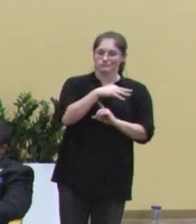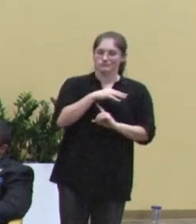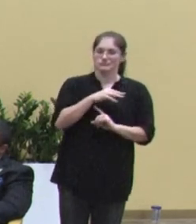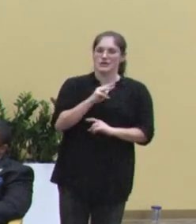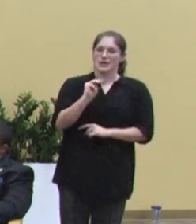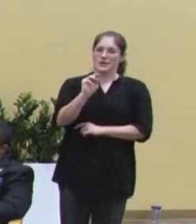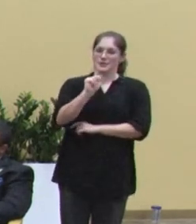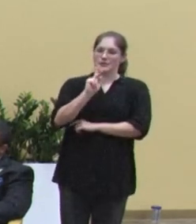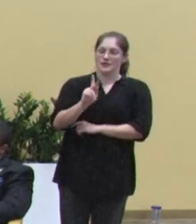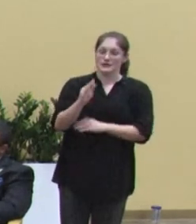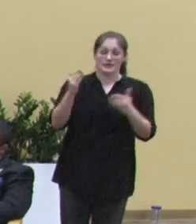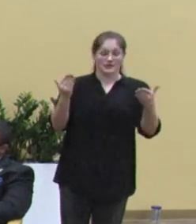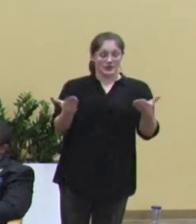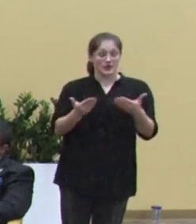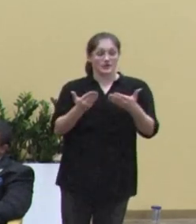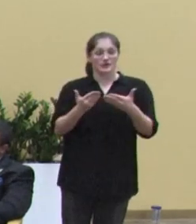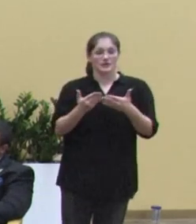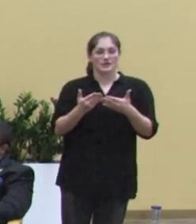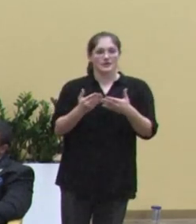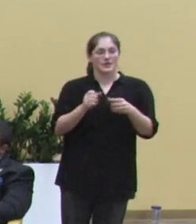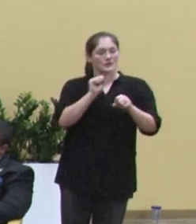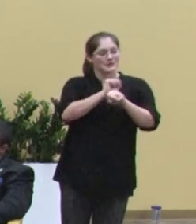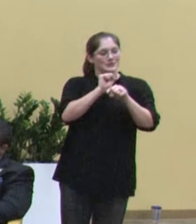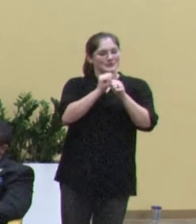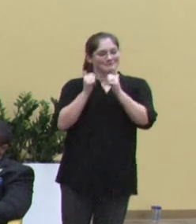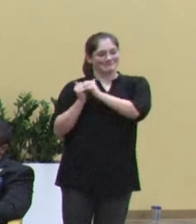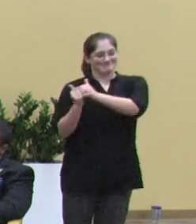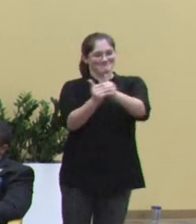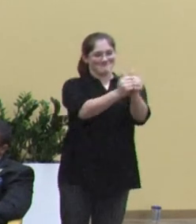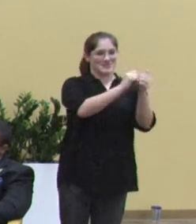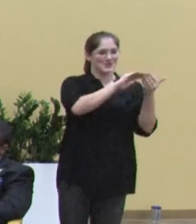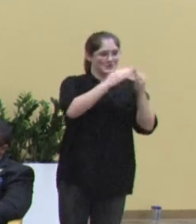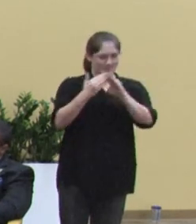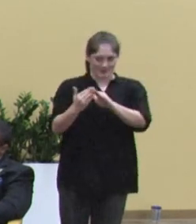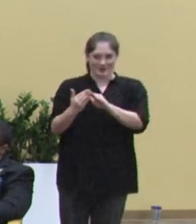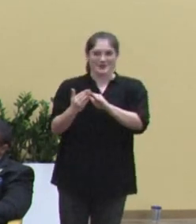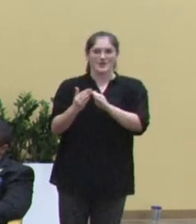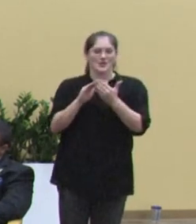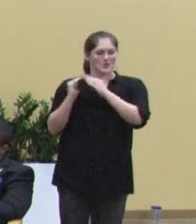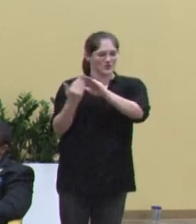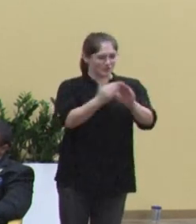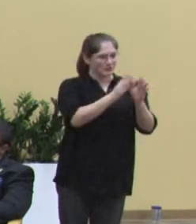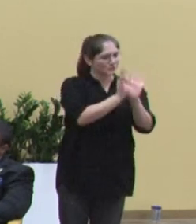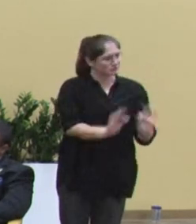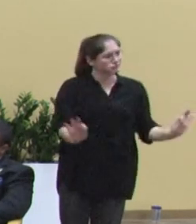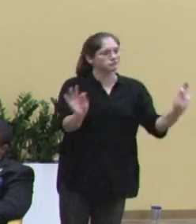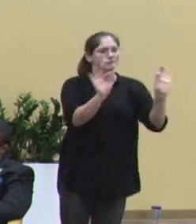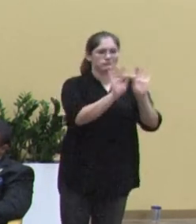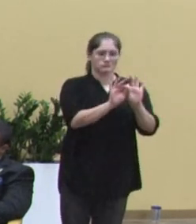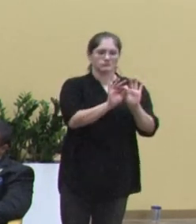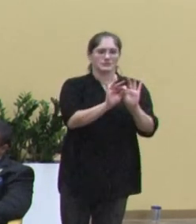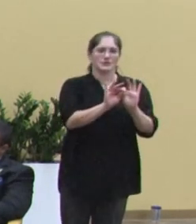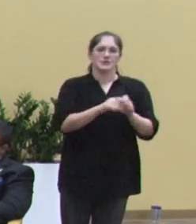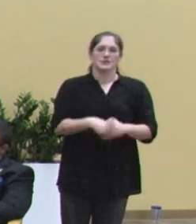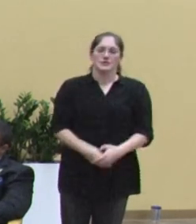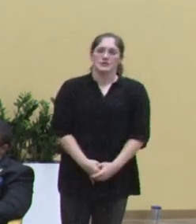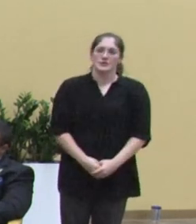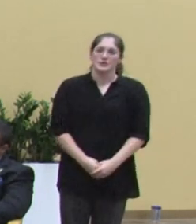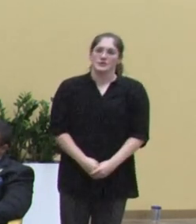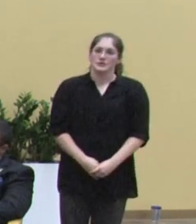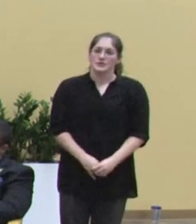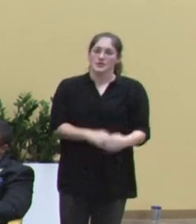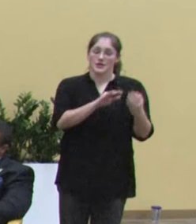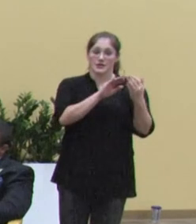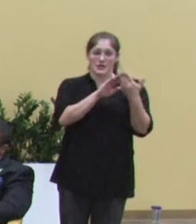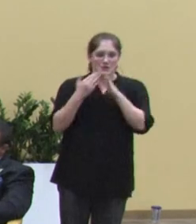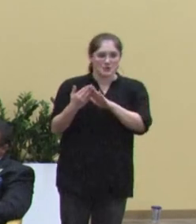was here, we all worked together as a community, right? It was the community that rallied and did the